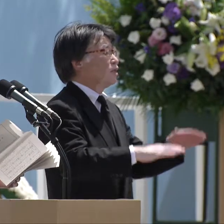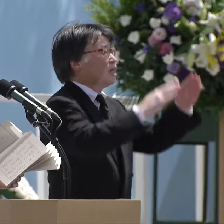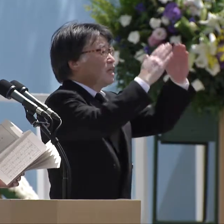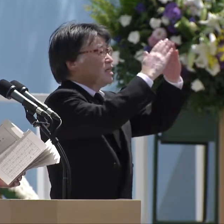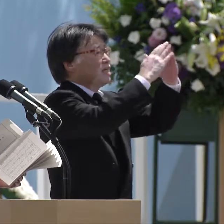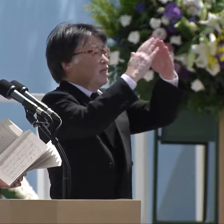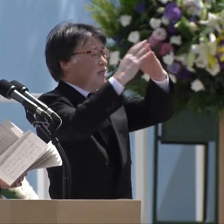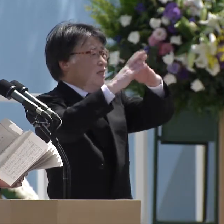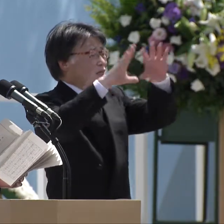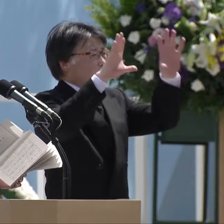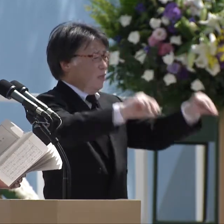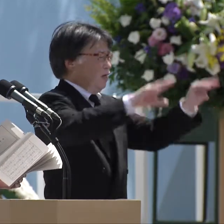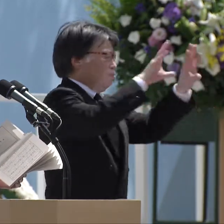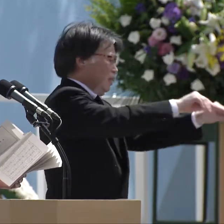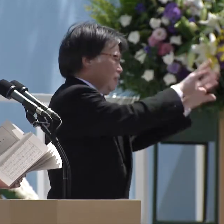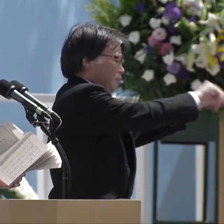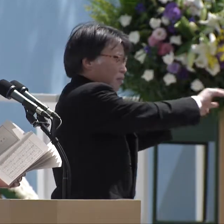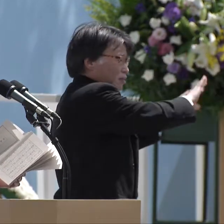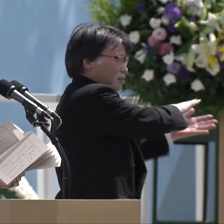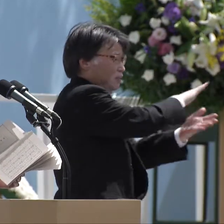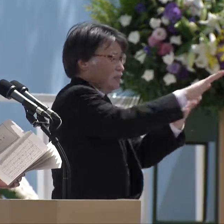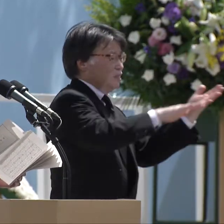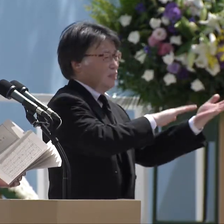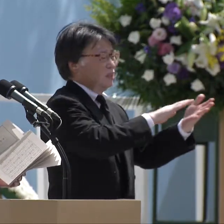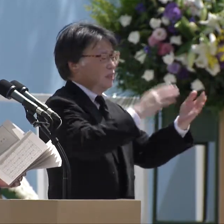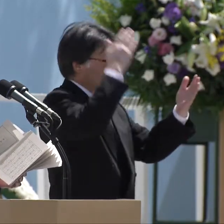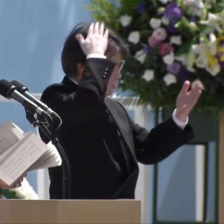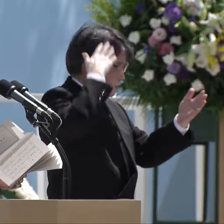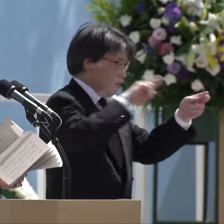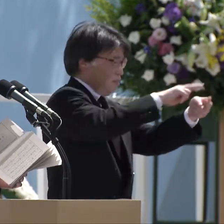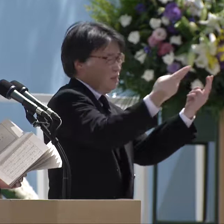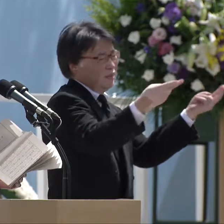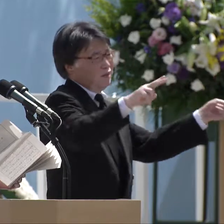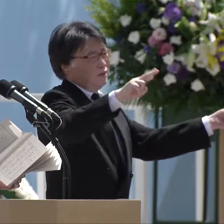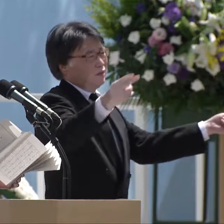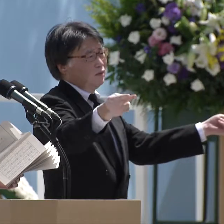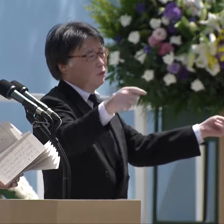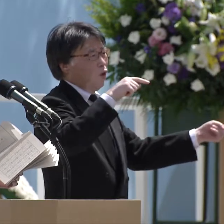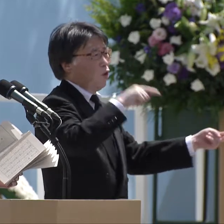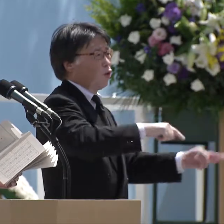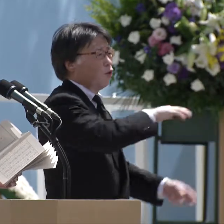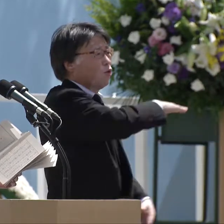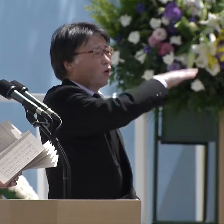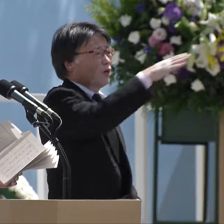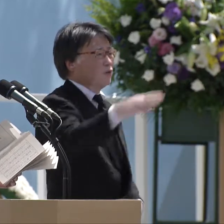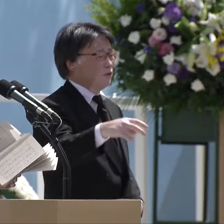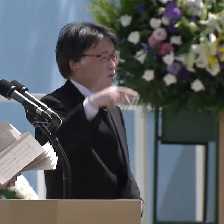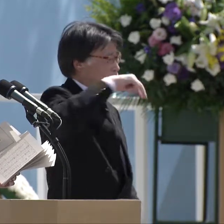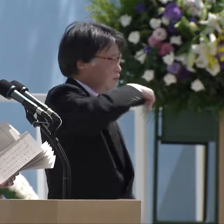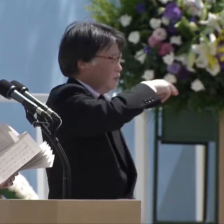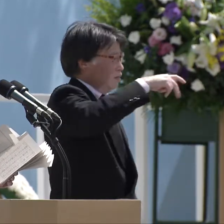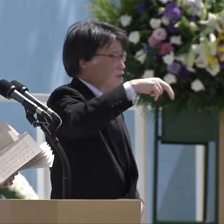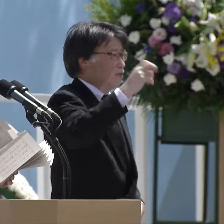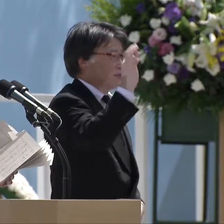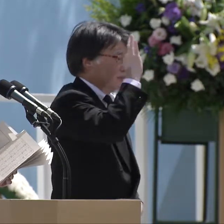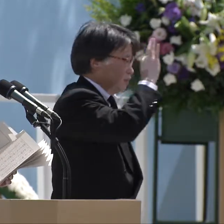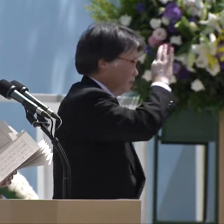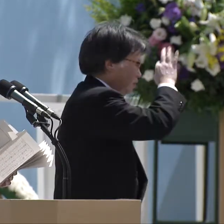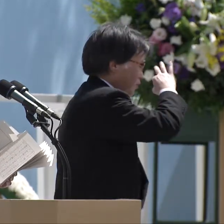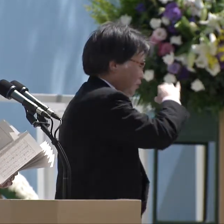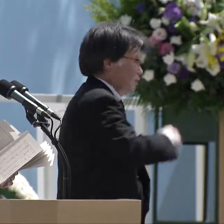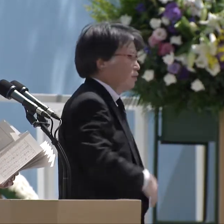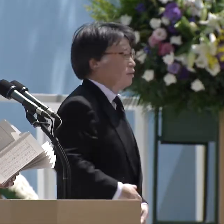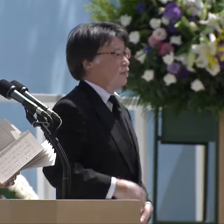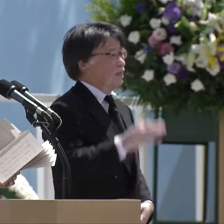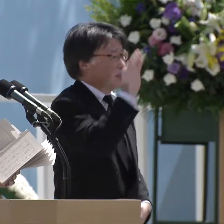time, I was wandering around this hill where the houses had been destroyed with a trace left and where there